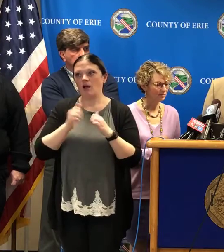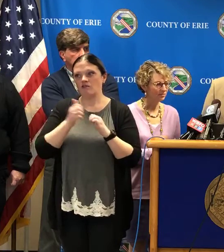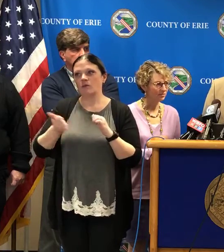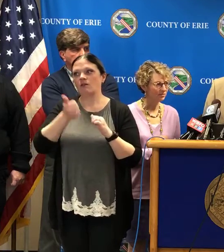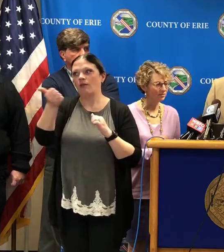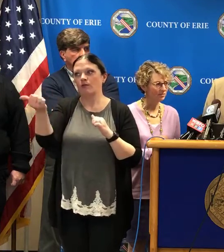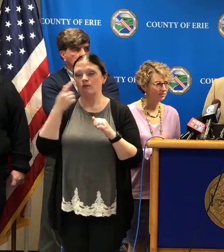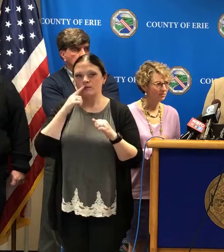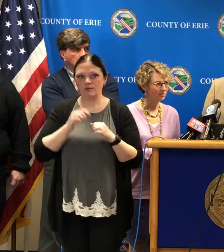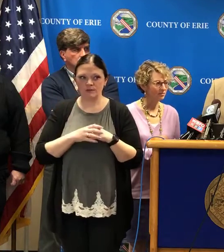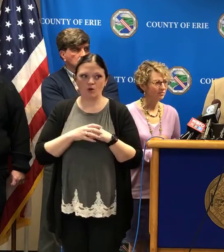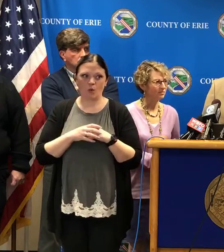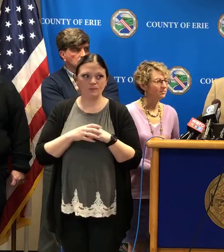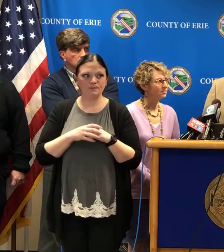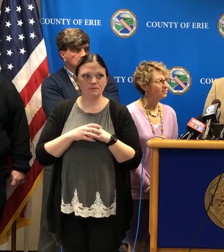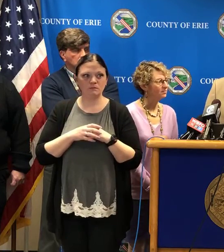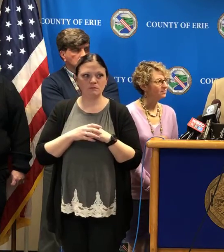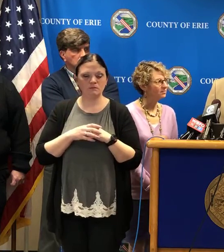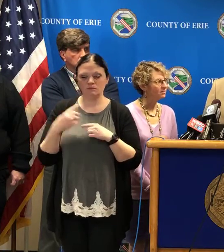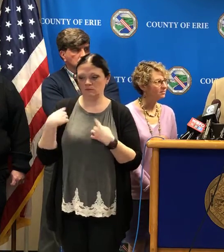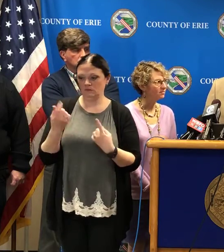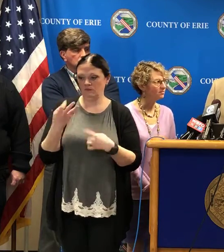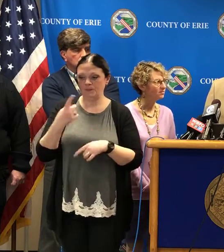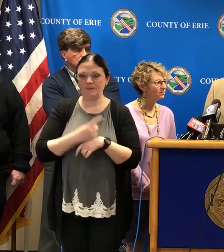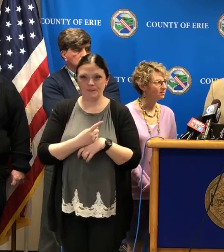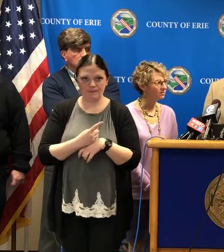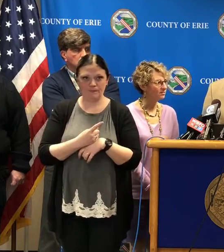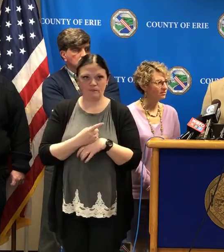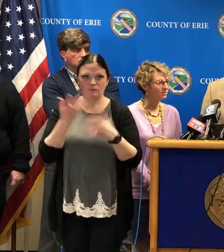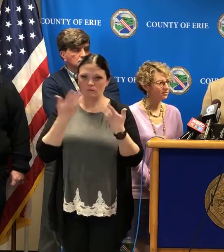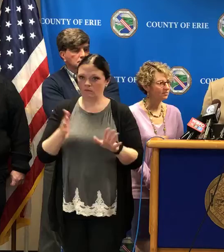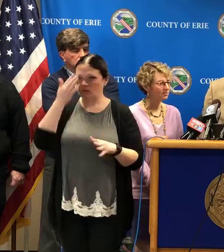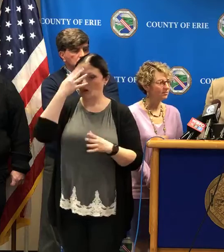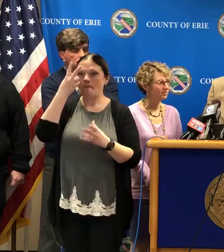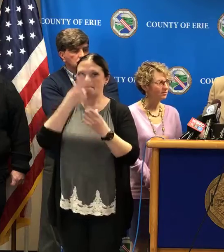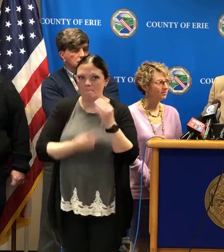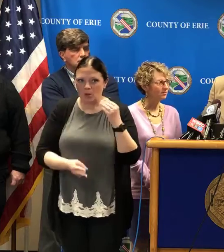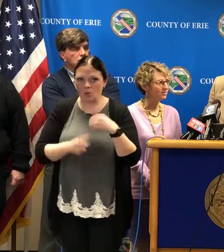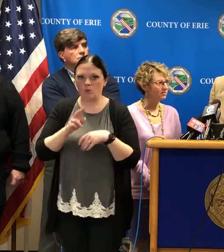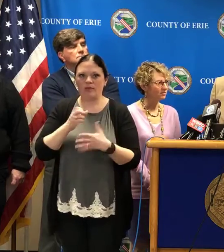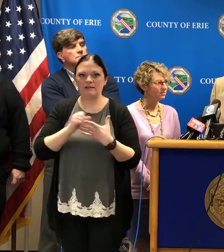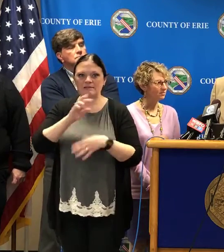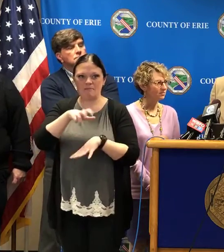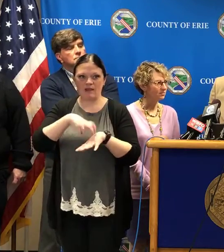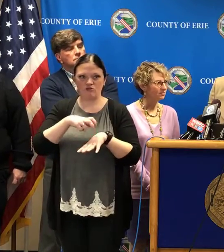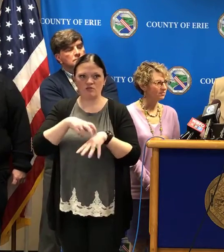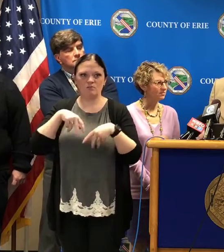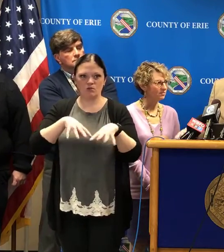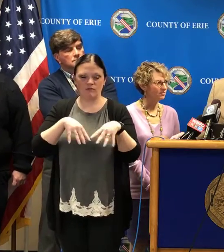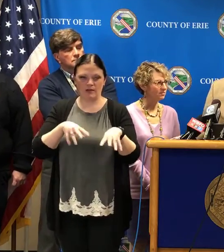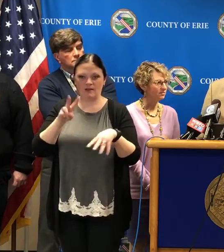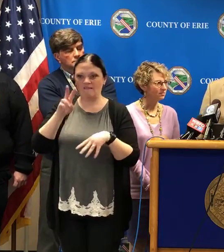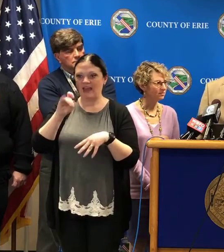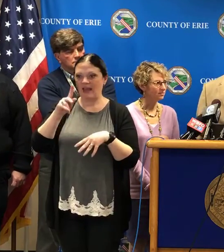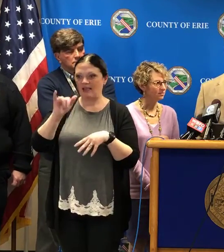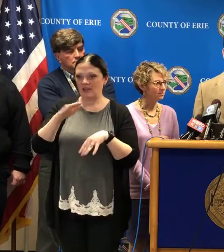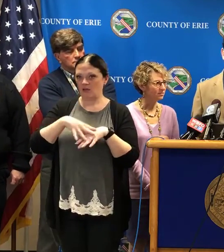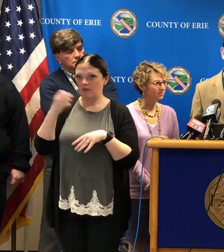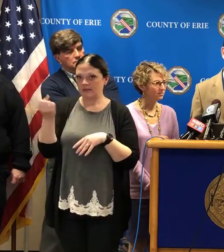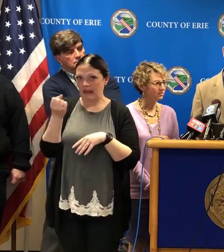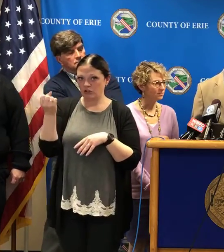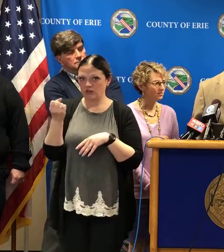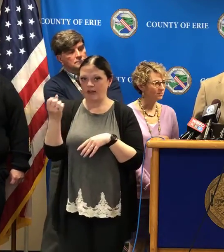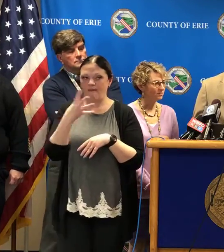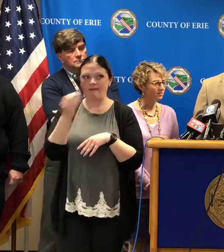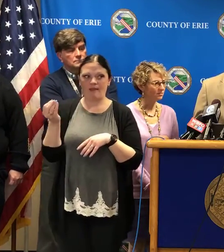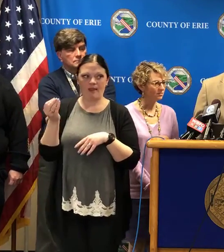from third parties in the last few days. As you all know, both St. Patrick's Day parades are canceled. The Valley Parade on Saturday